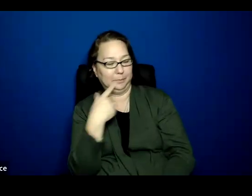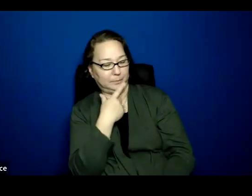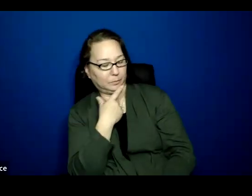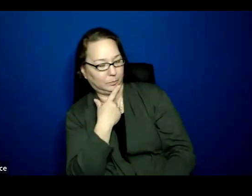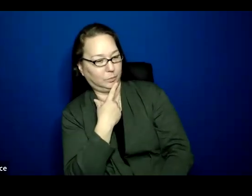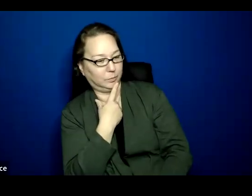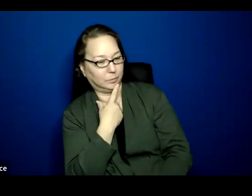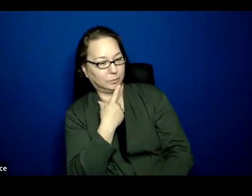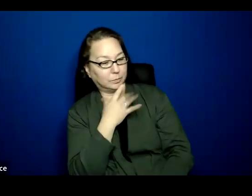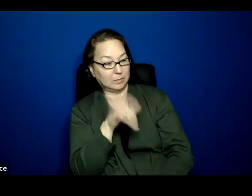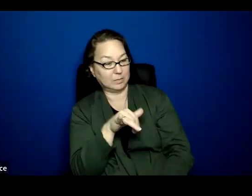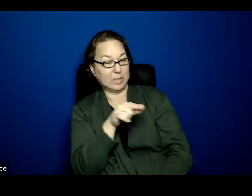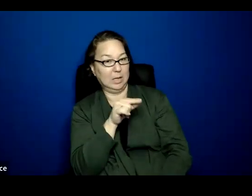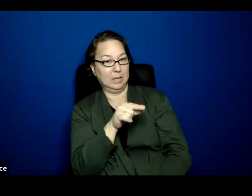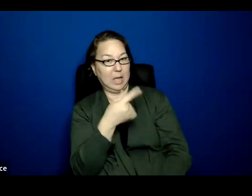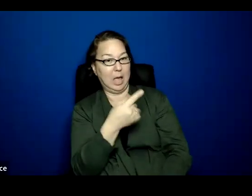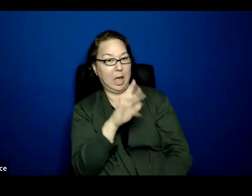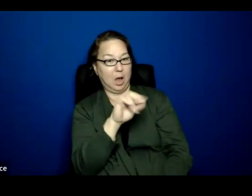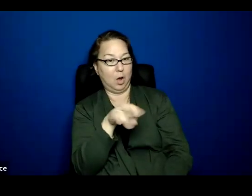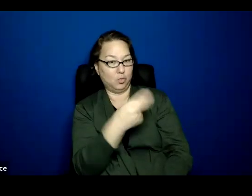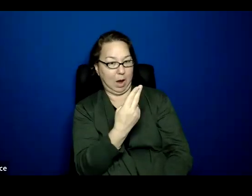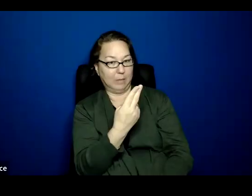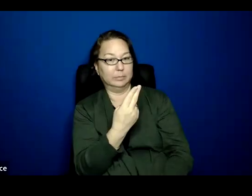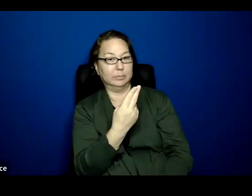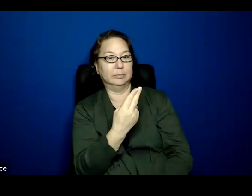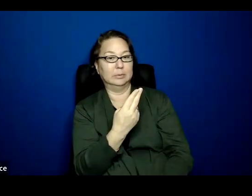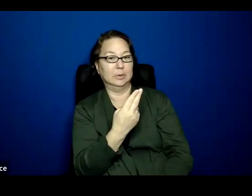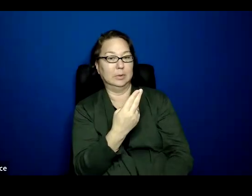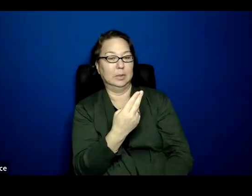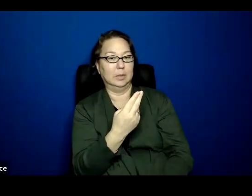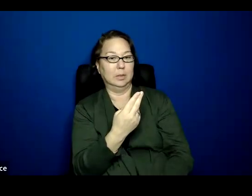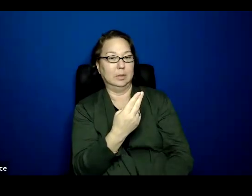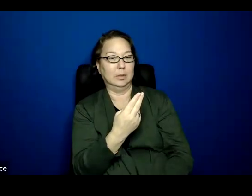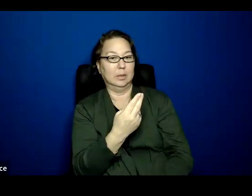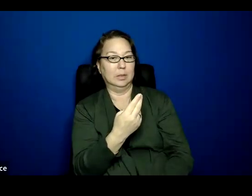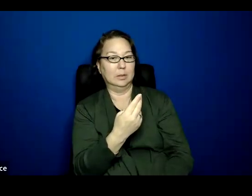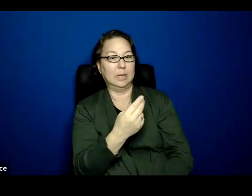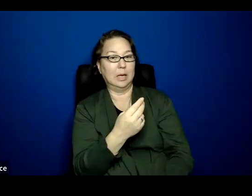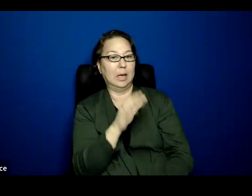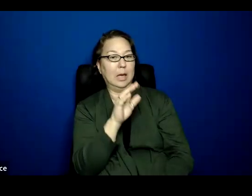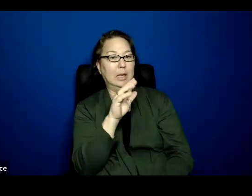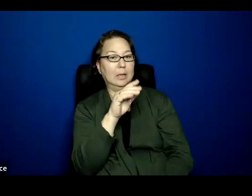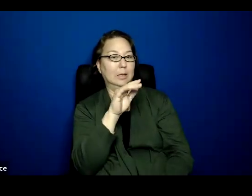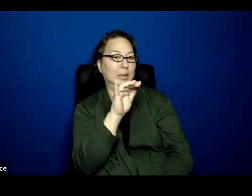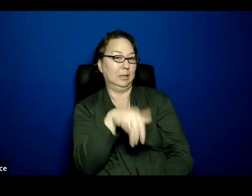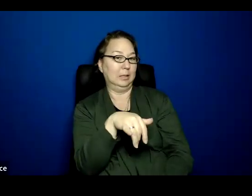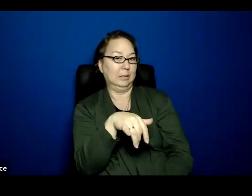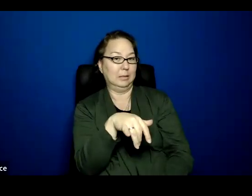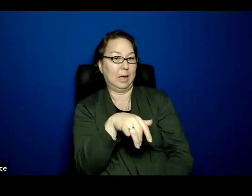so the BPS SEI has been somewhat